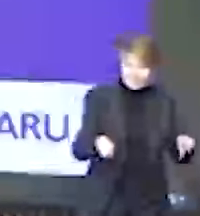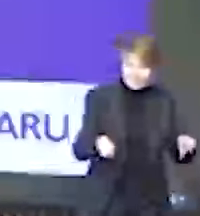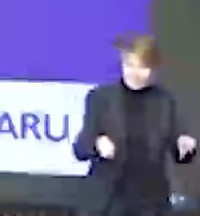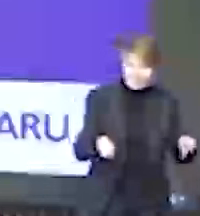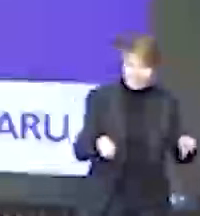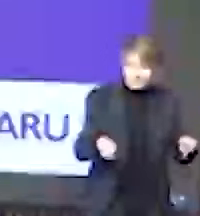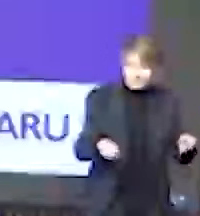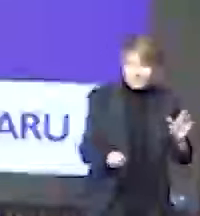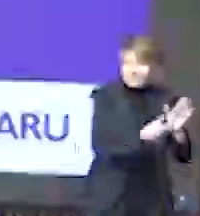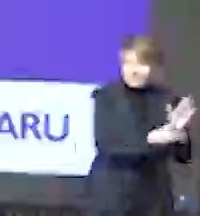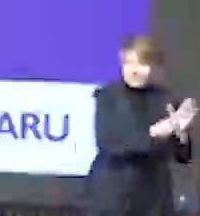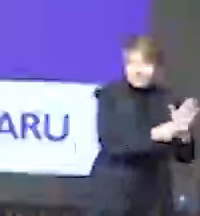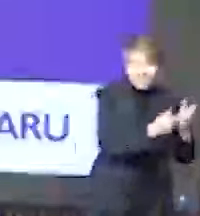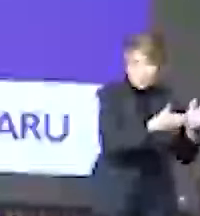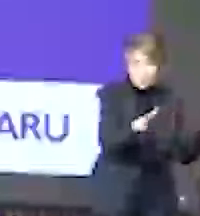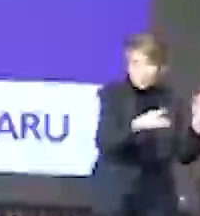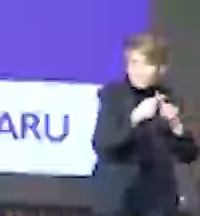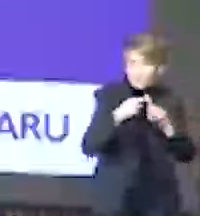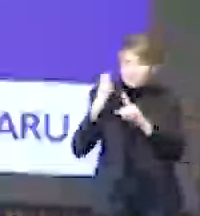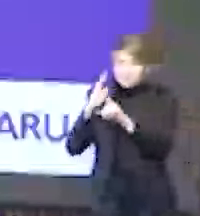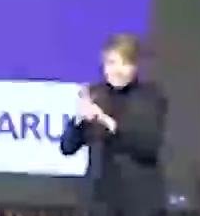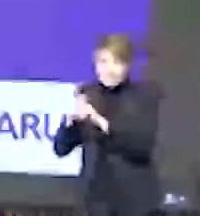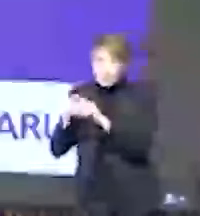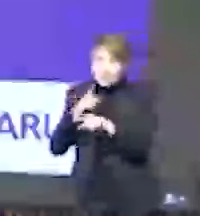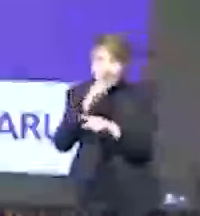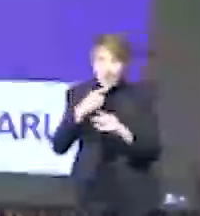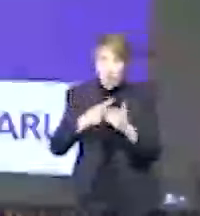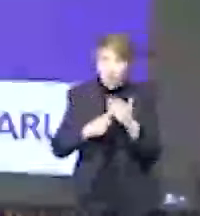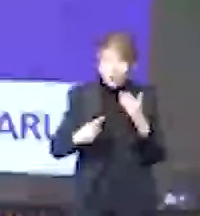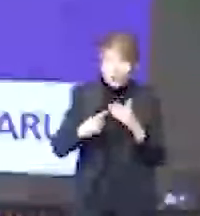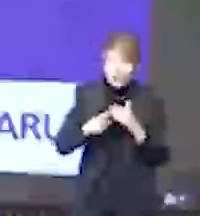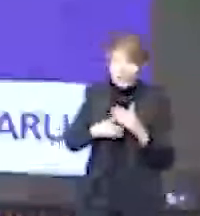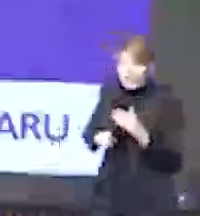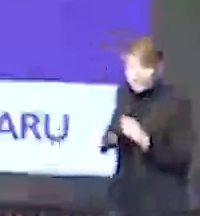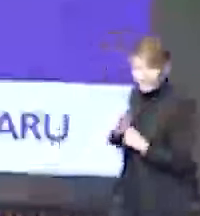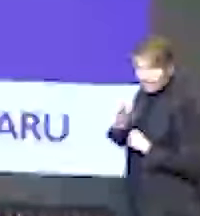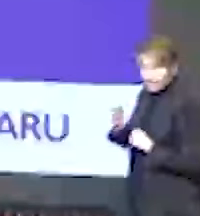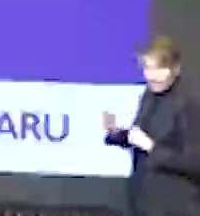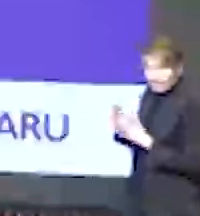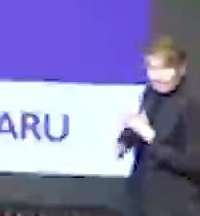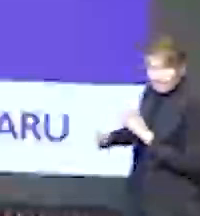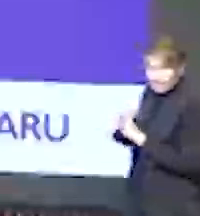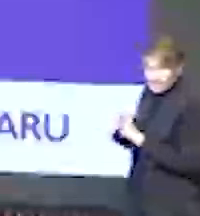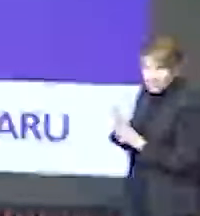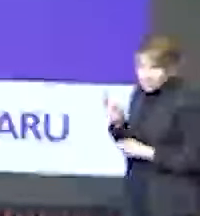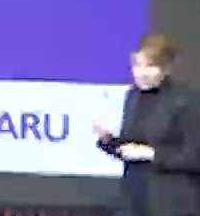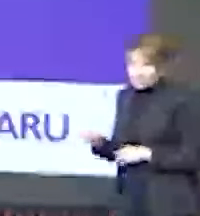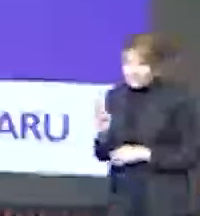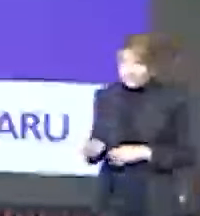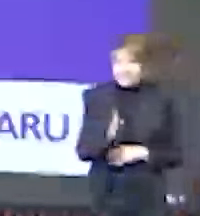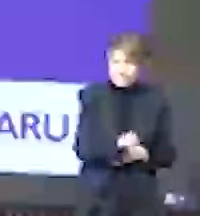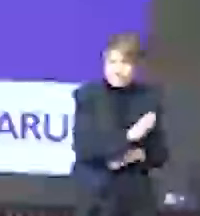get to successful advocacy. You can't just rely on the inside track and you can't just rely on the outside track. You've actually got to be doing both and using